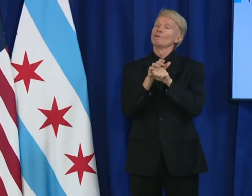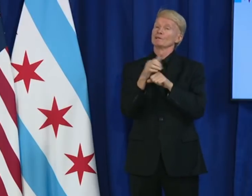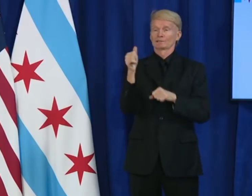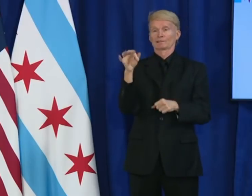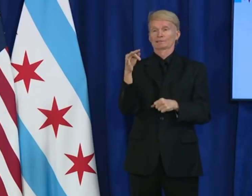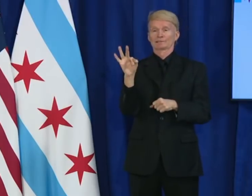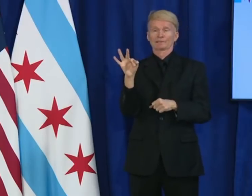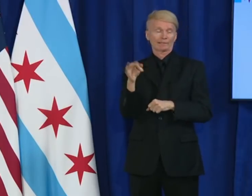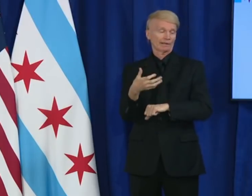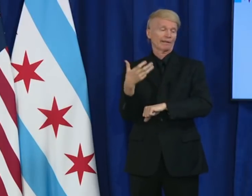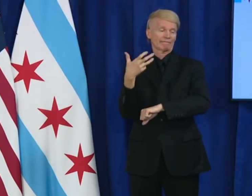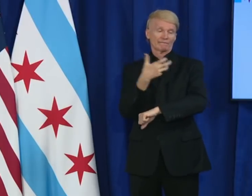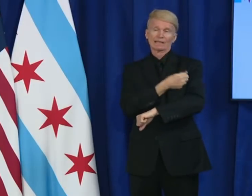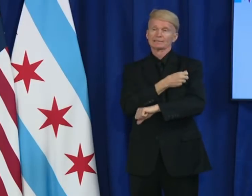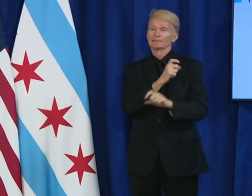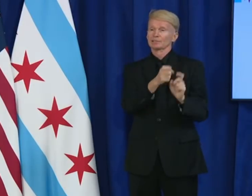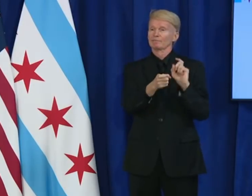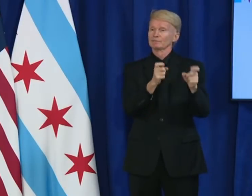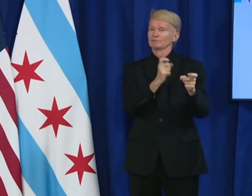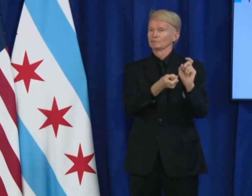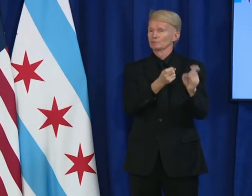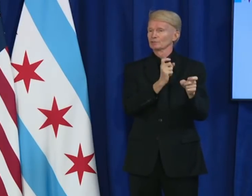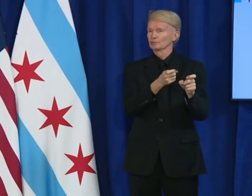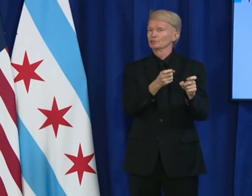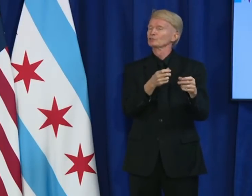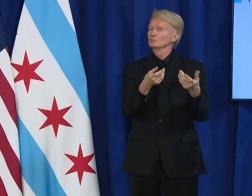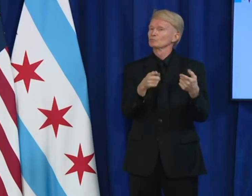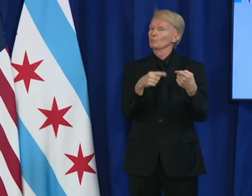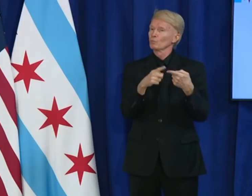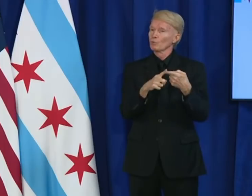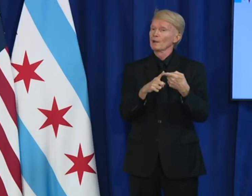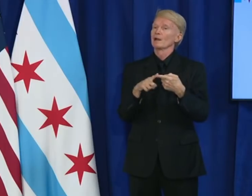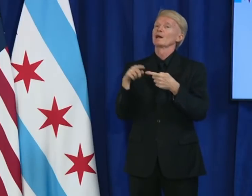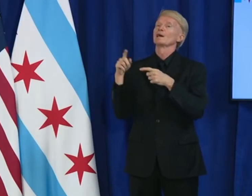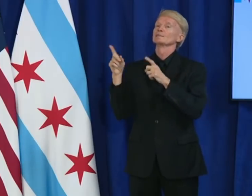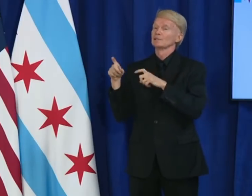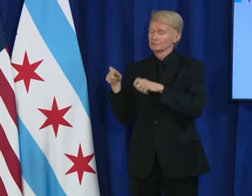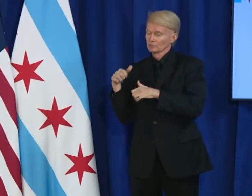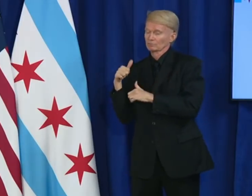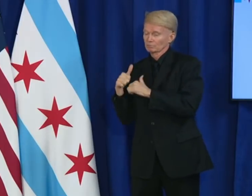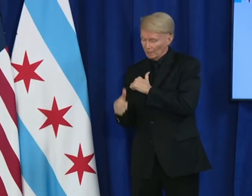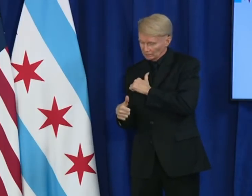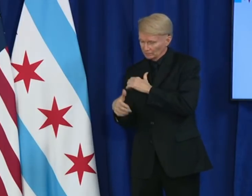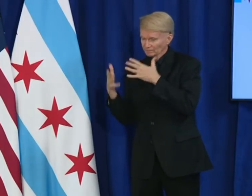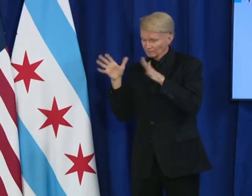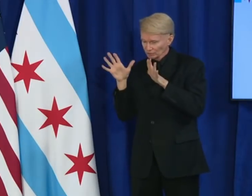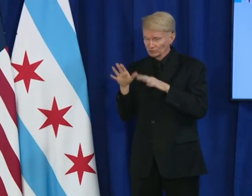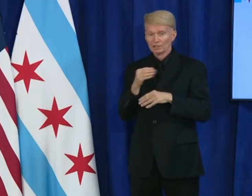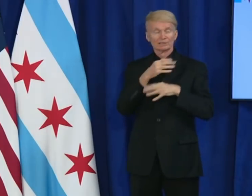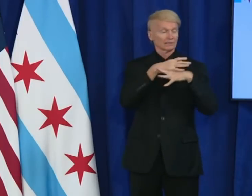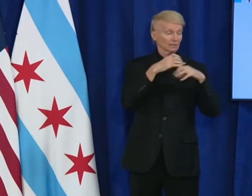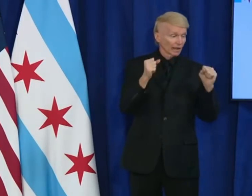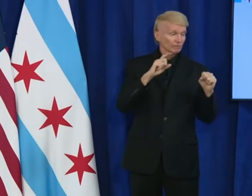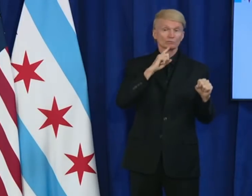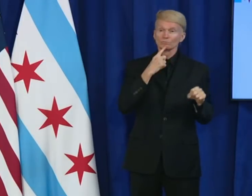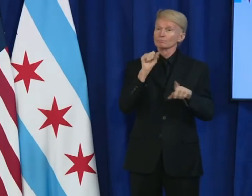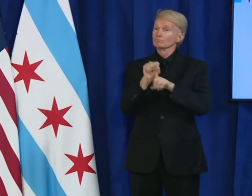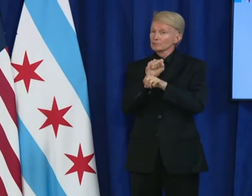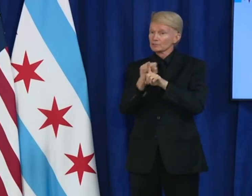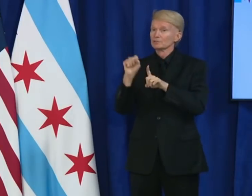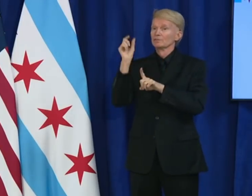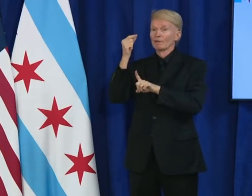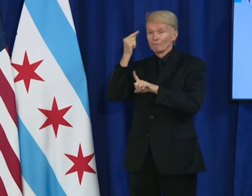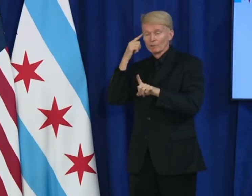COVID-19 vaccine administration when the trials are done and when we're sure that the safety and efficacy data